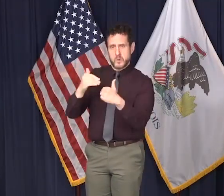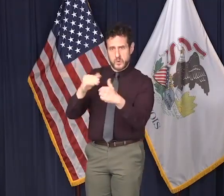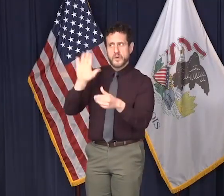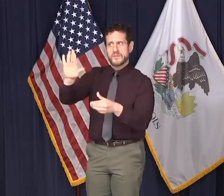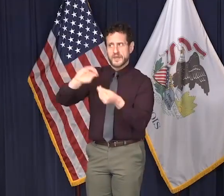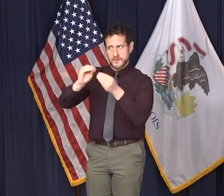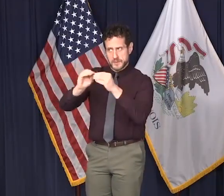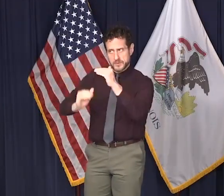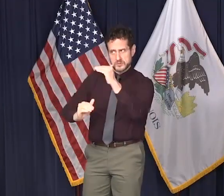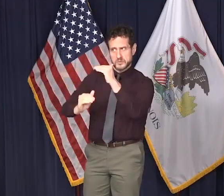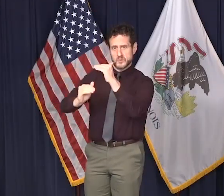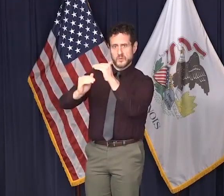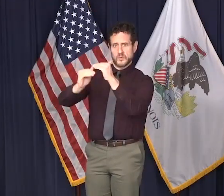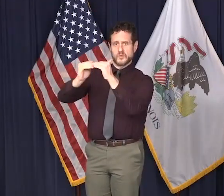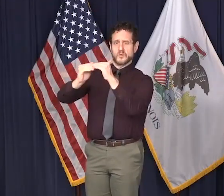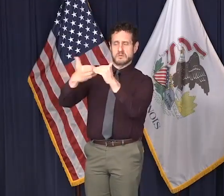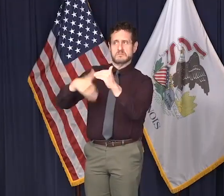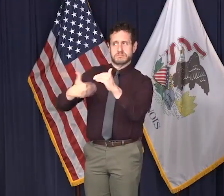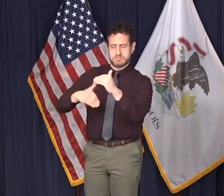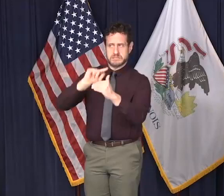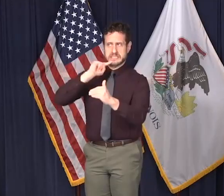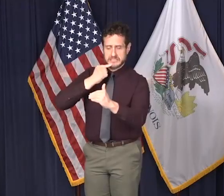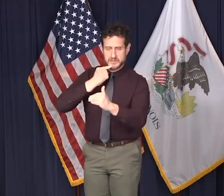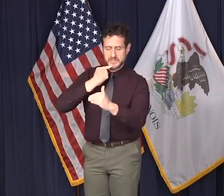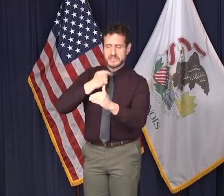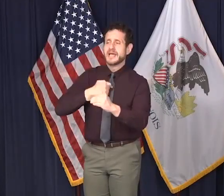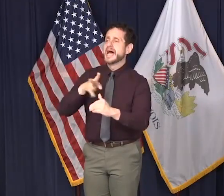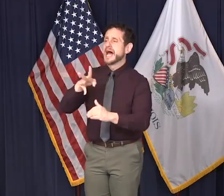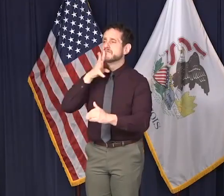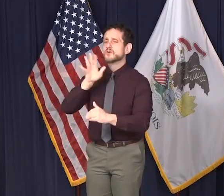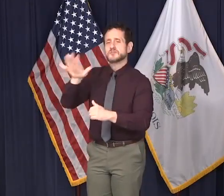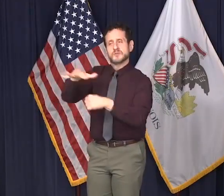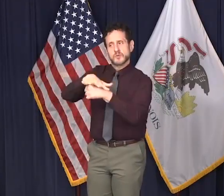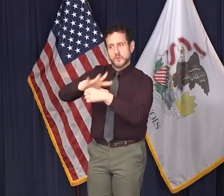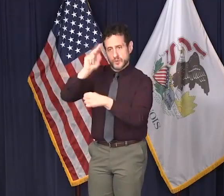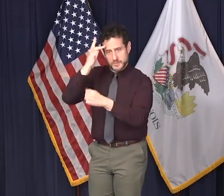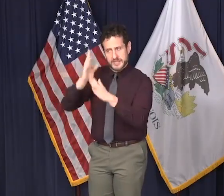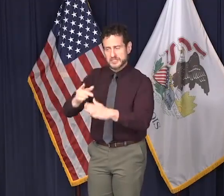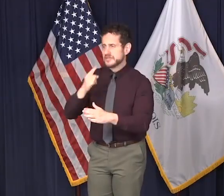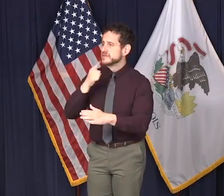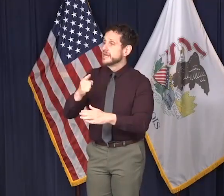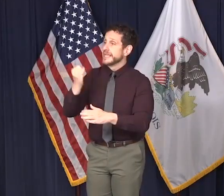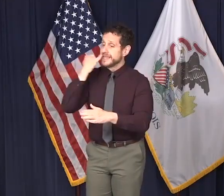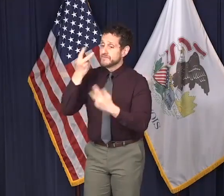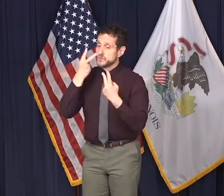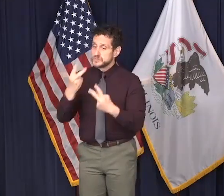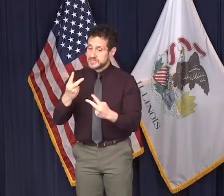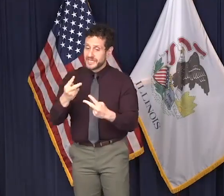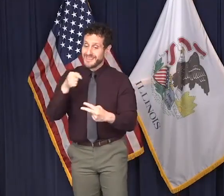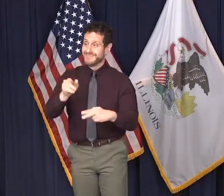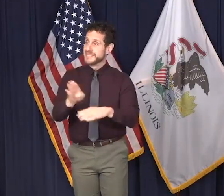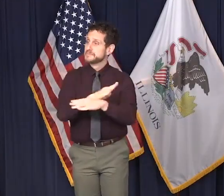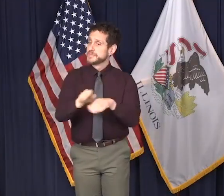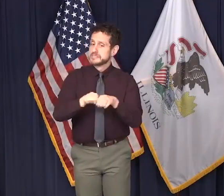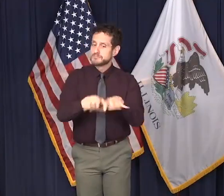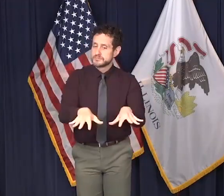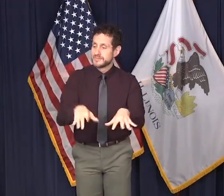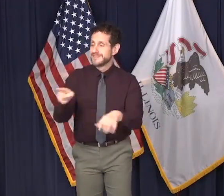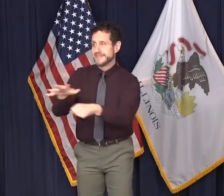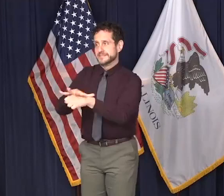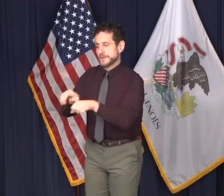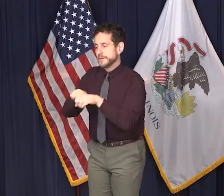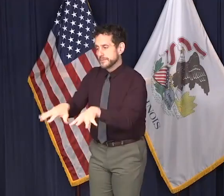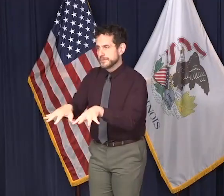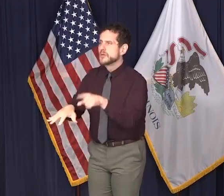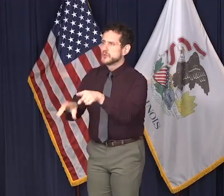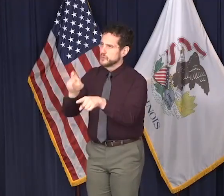spoken with local leaders, and I've asked them to clamp down on the outbreaks where they are occurring so that the state won't have to